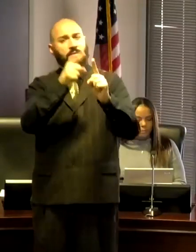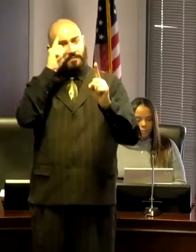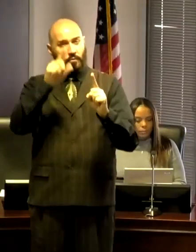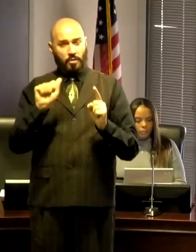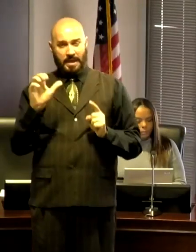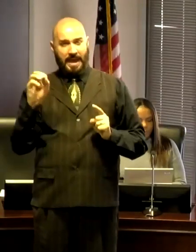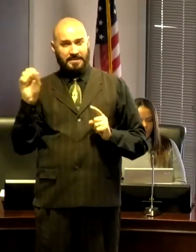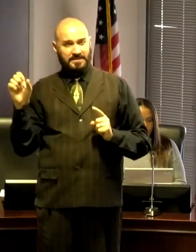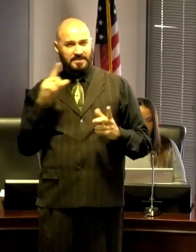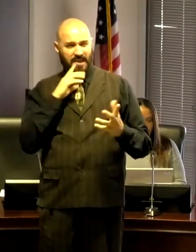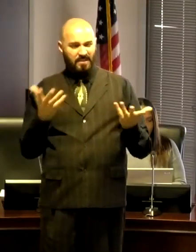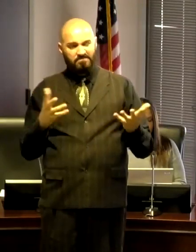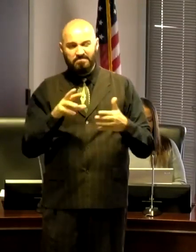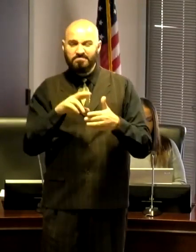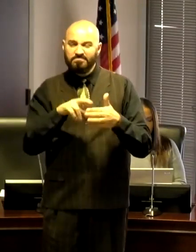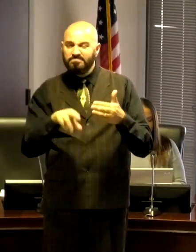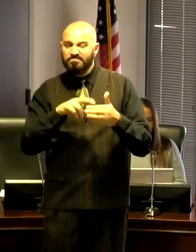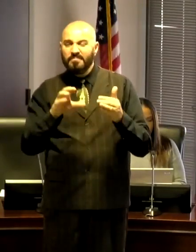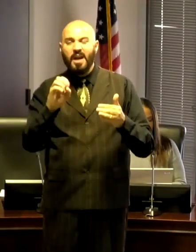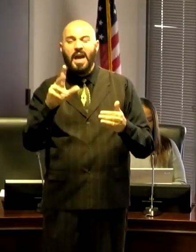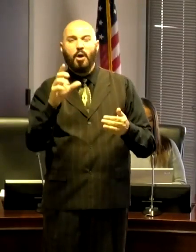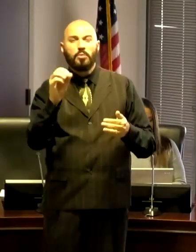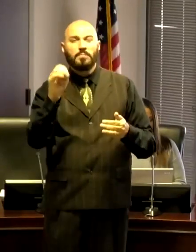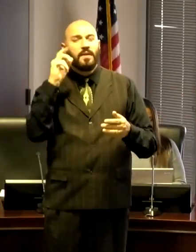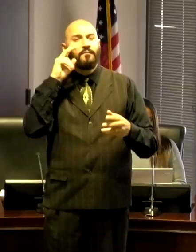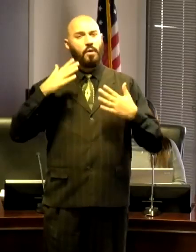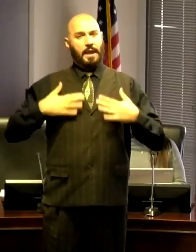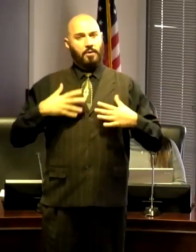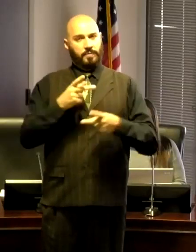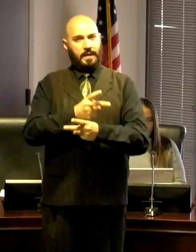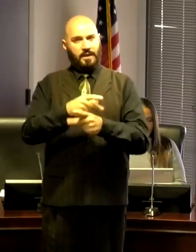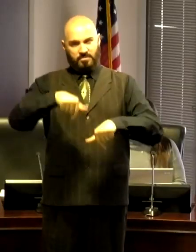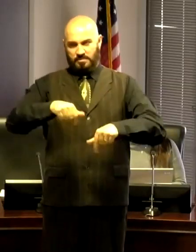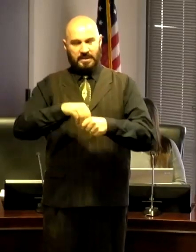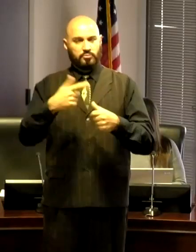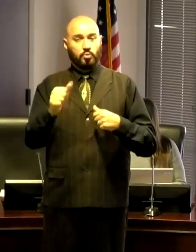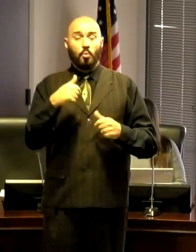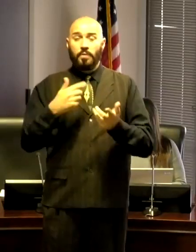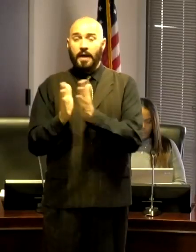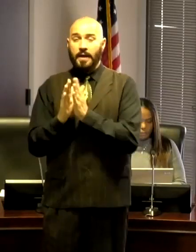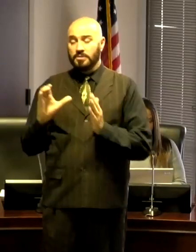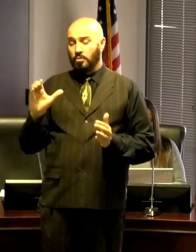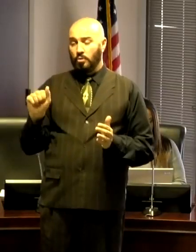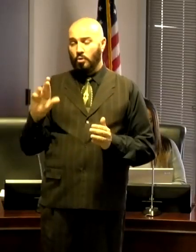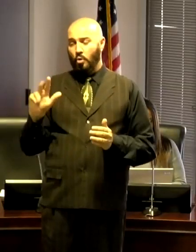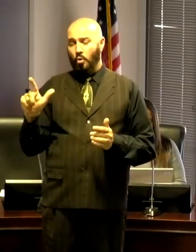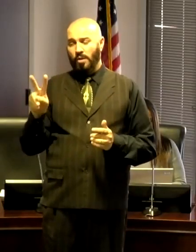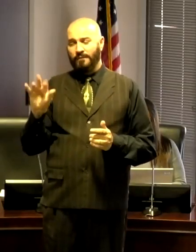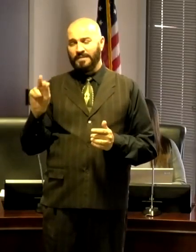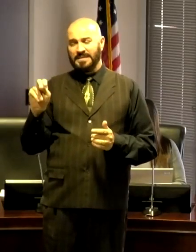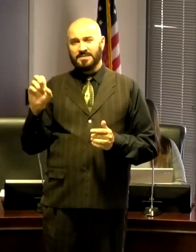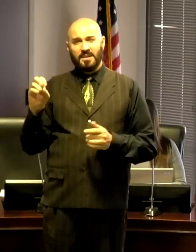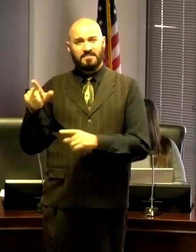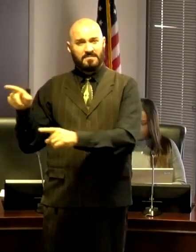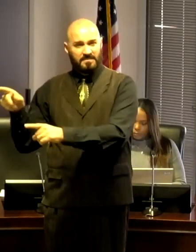outcomes to healthcare in Georgia. And so we've asked Carl Vincent to engage in some work with us on really creating